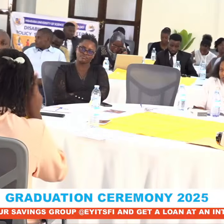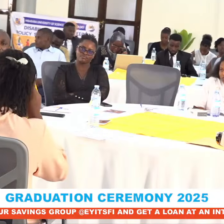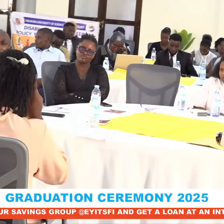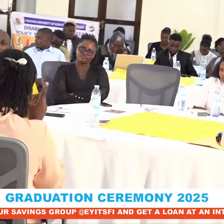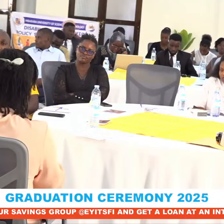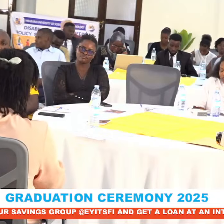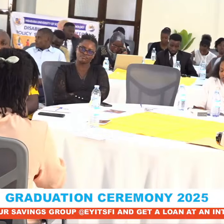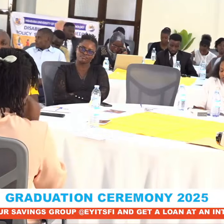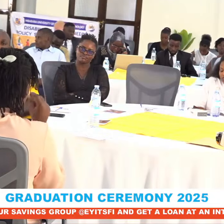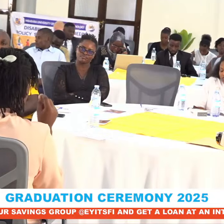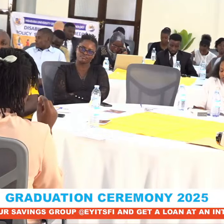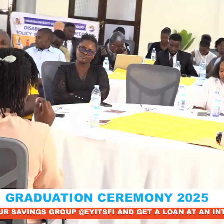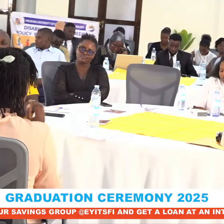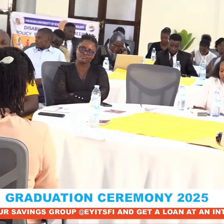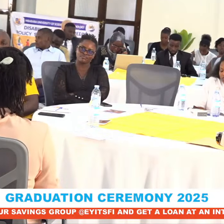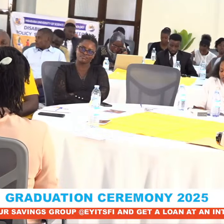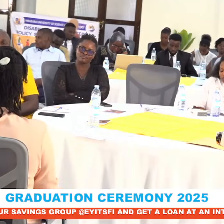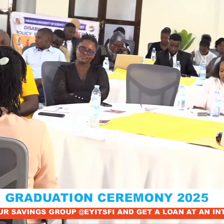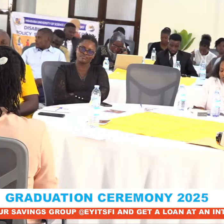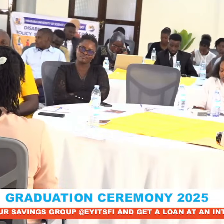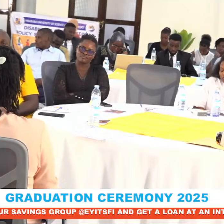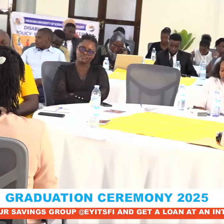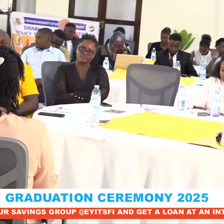and apply them.